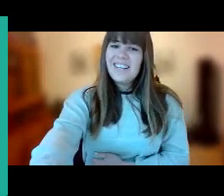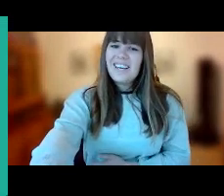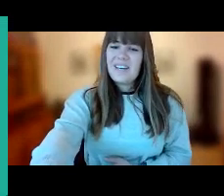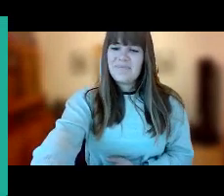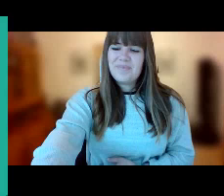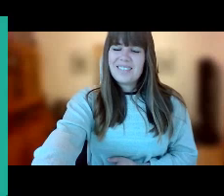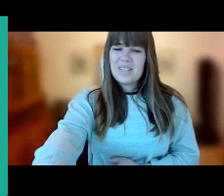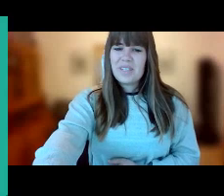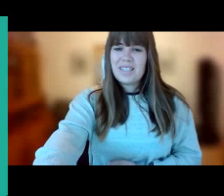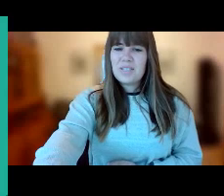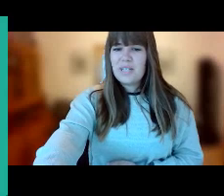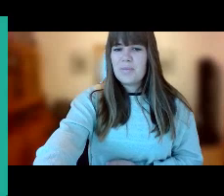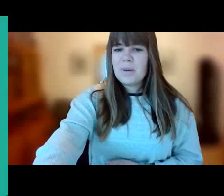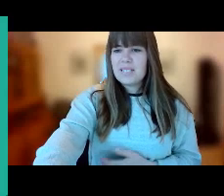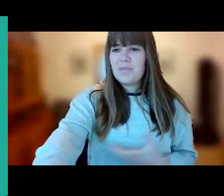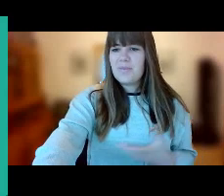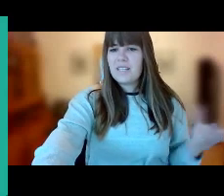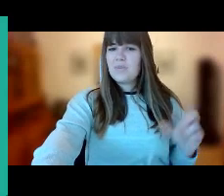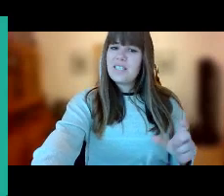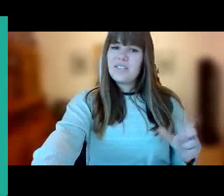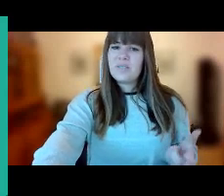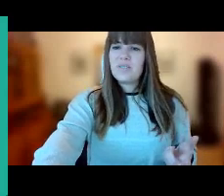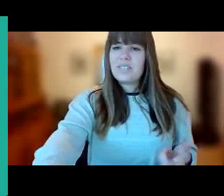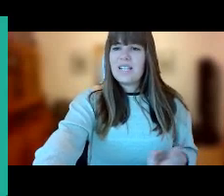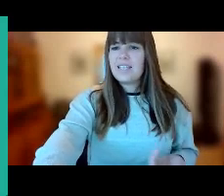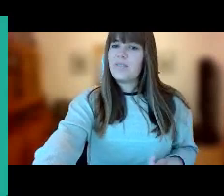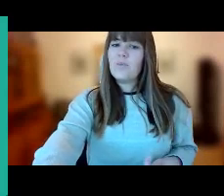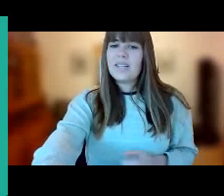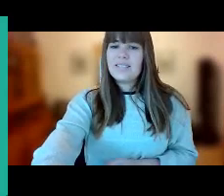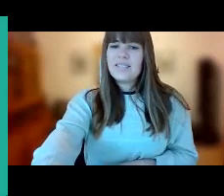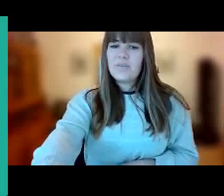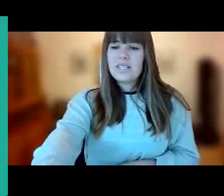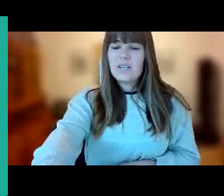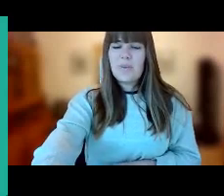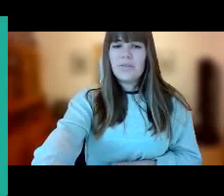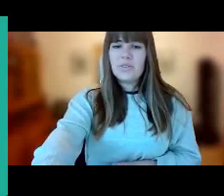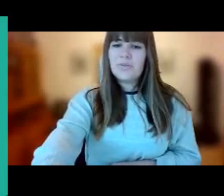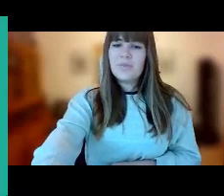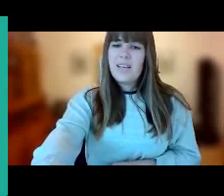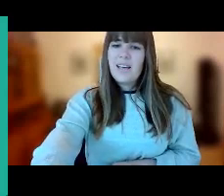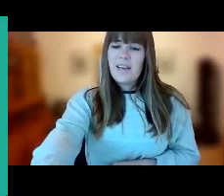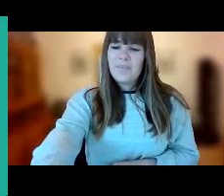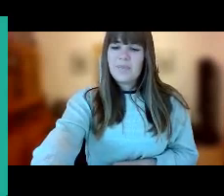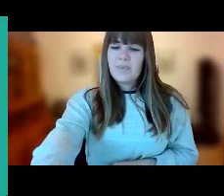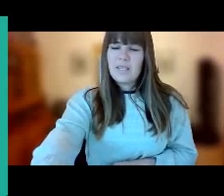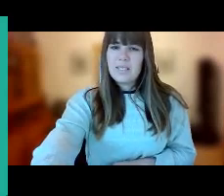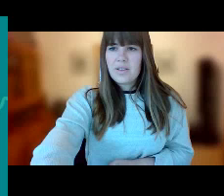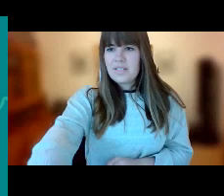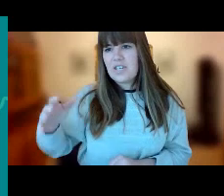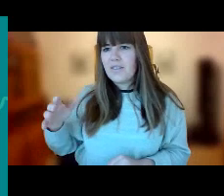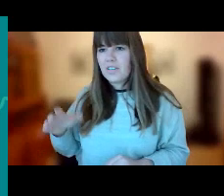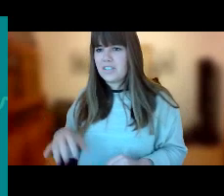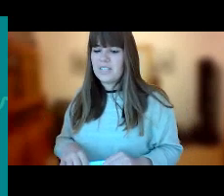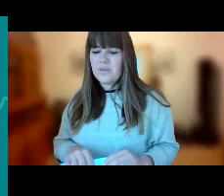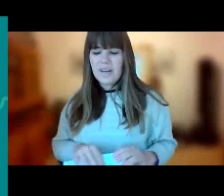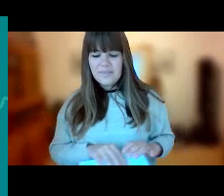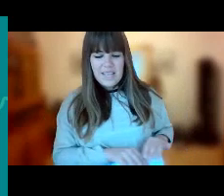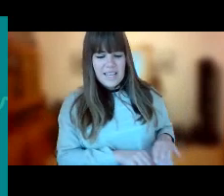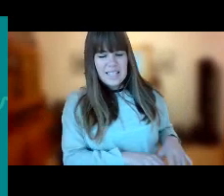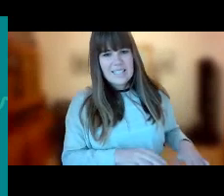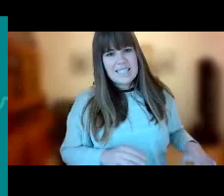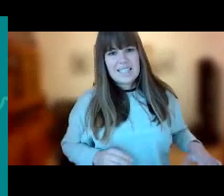do. So we're going to talk a little bit about some things that we do and some different techniques and why it's so powerful. So there is the chat function